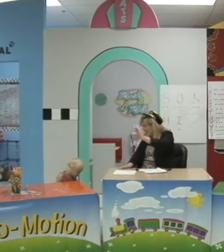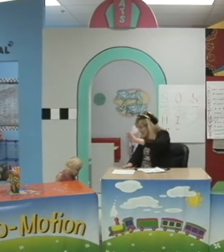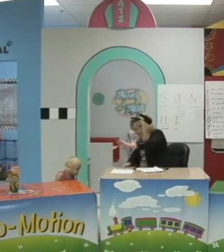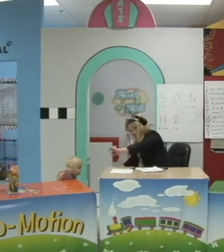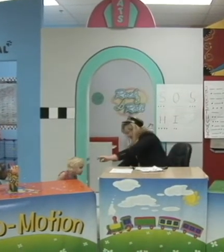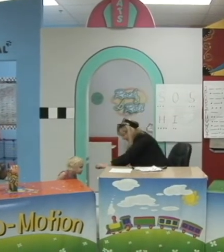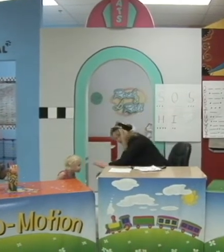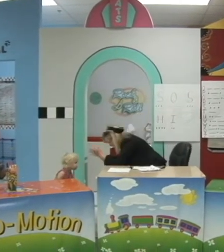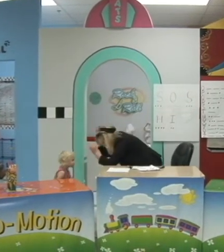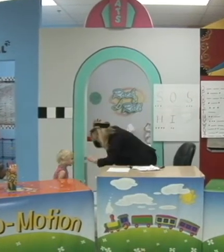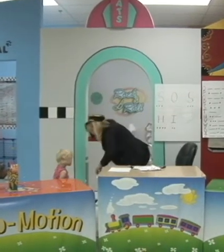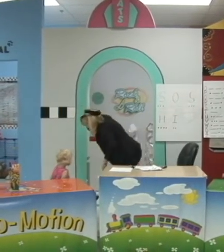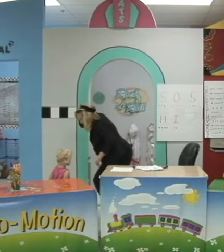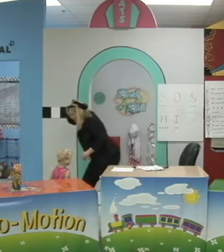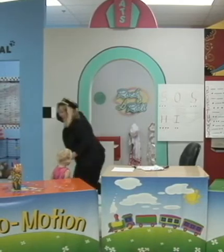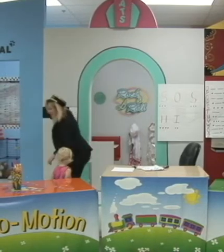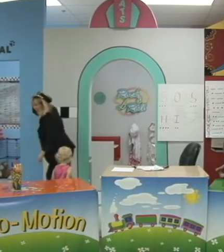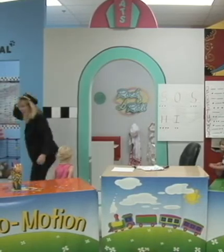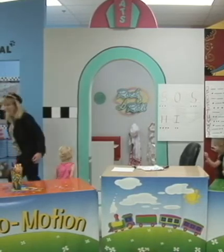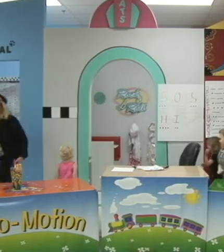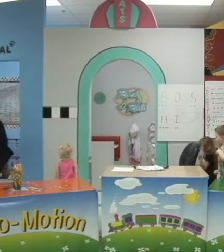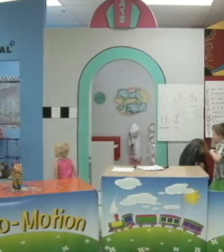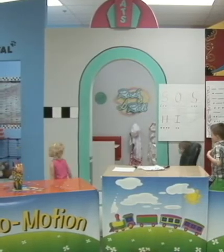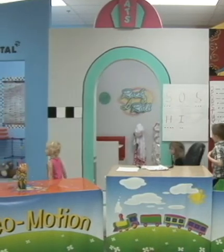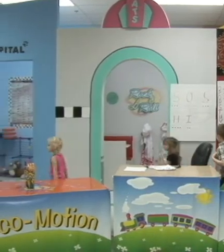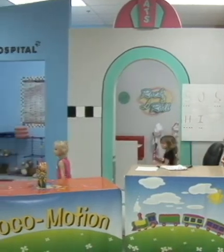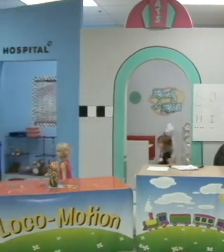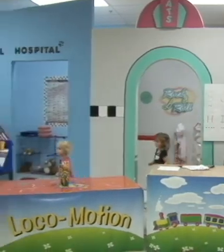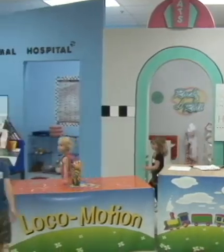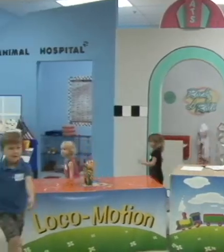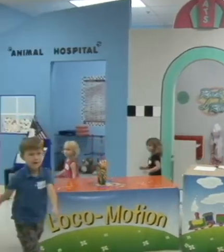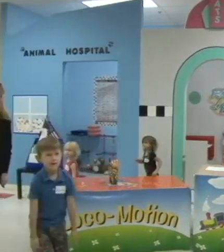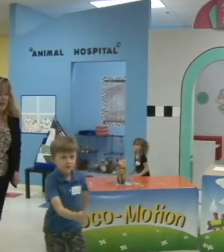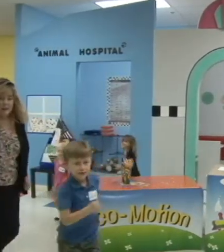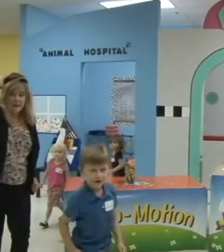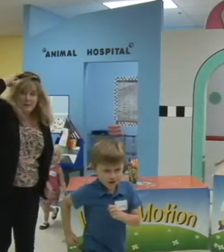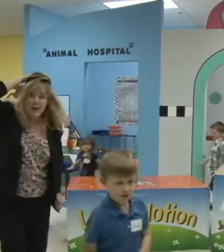guys, let's go. All right, what can we play on first?